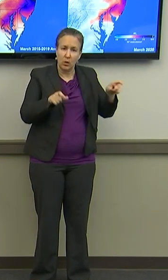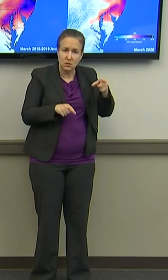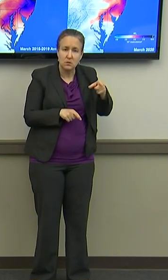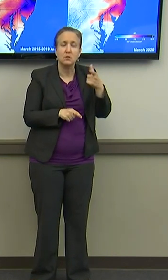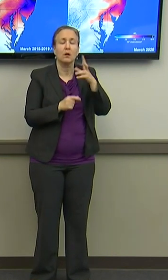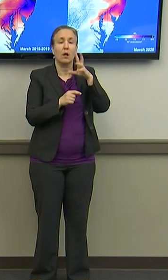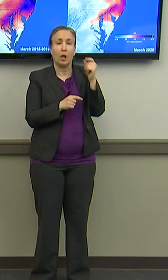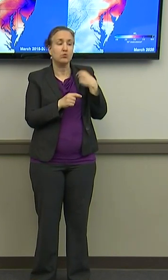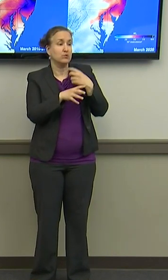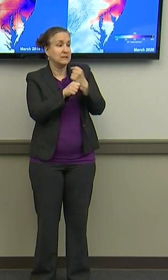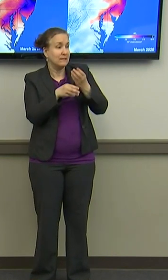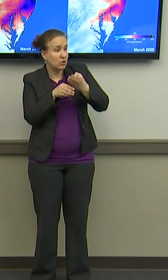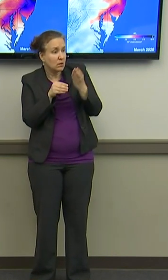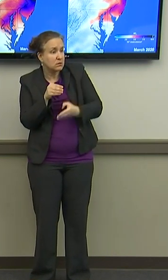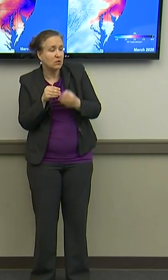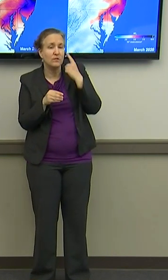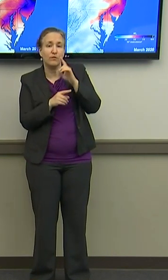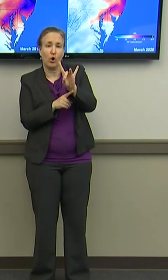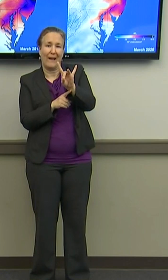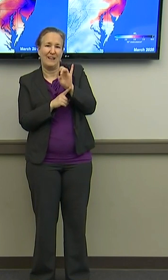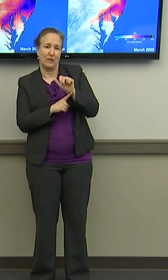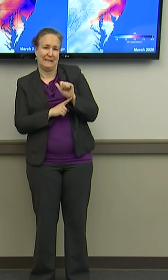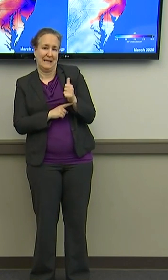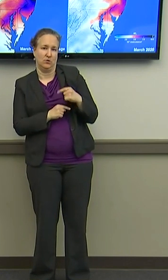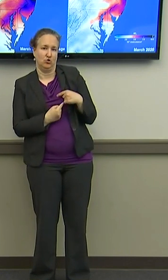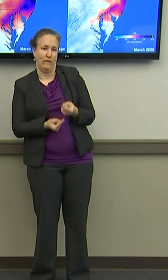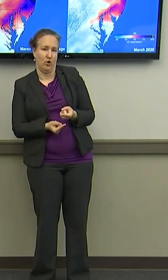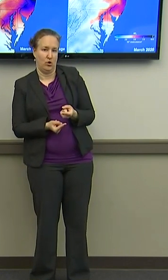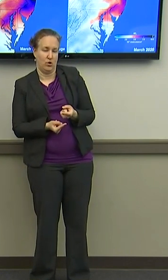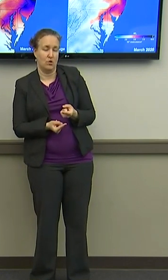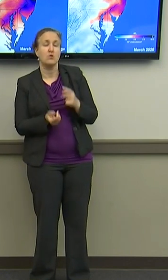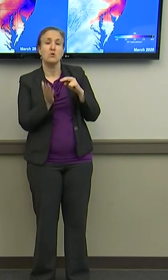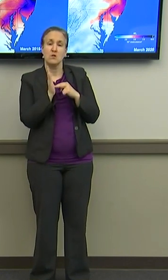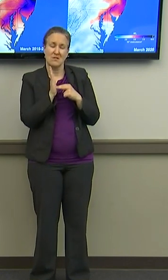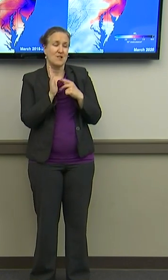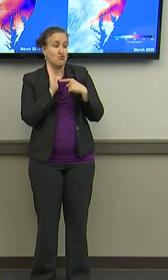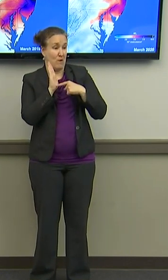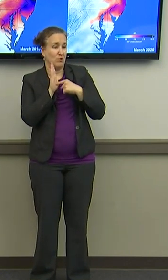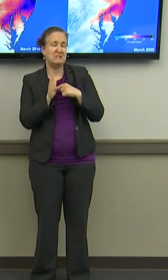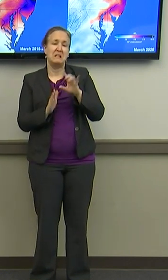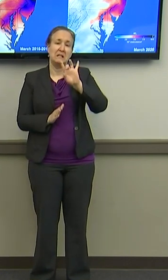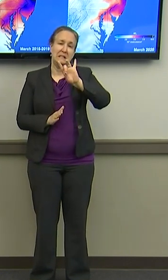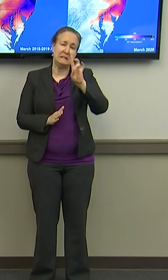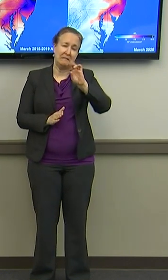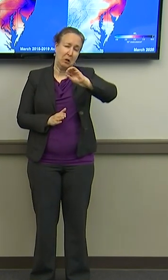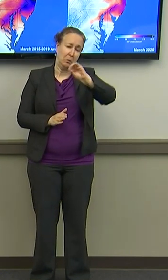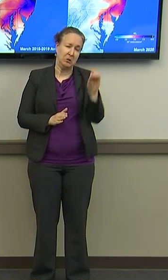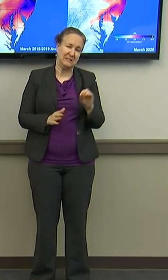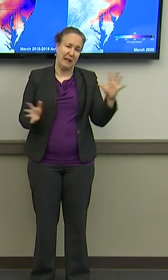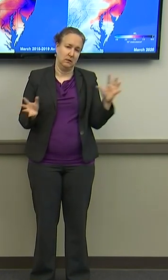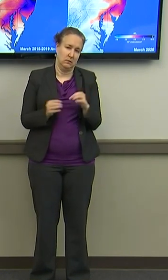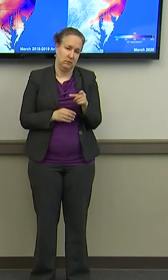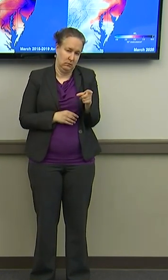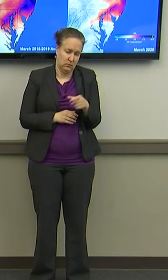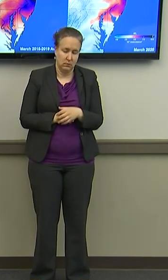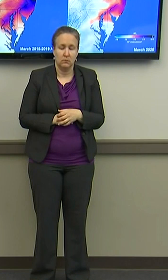we have received results on 810 of them, which represents 87% of the total.